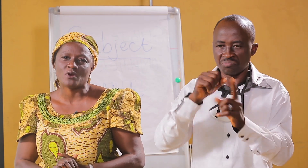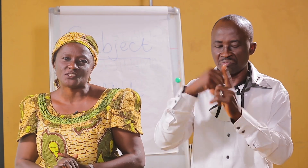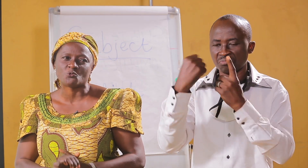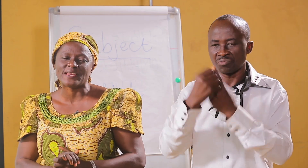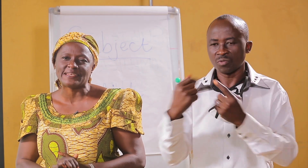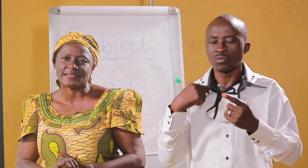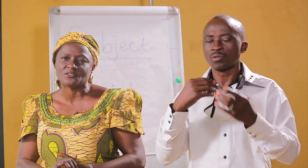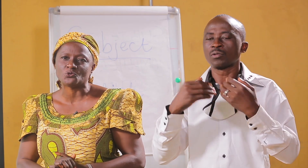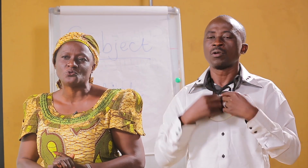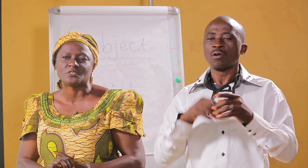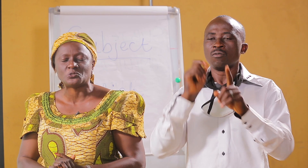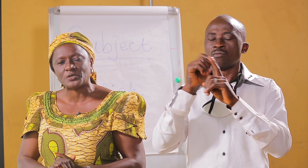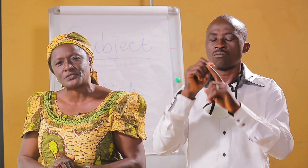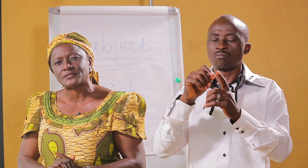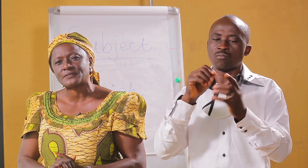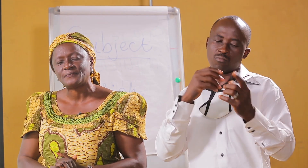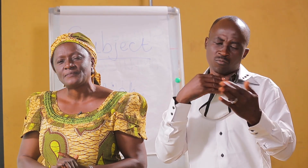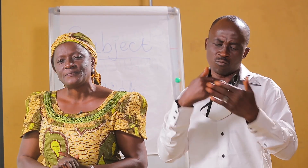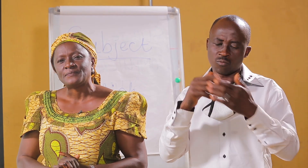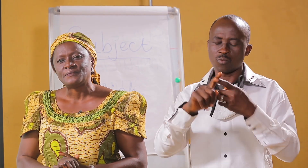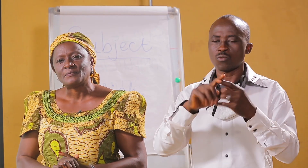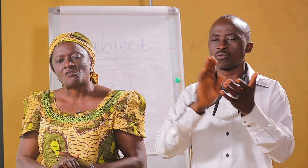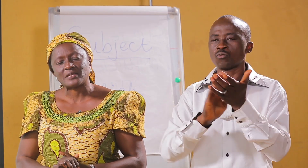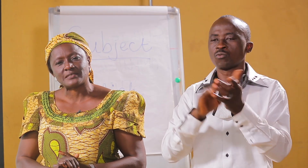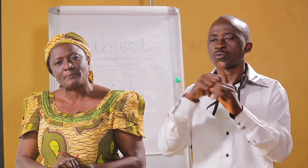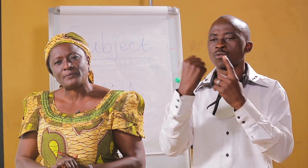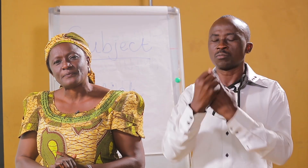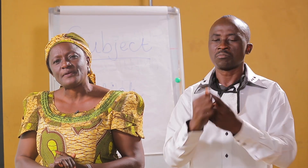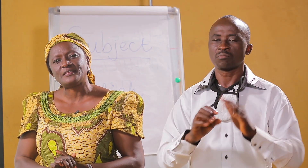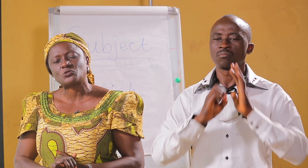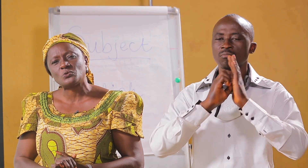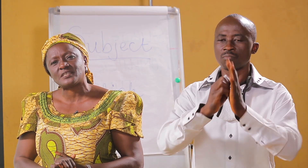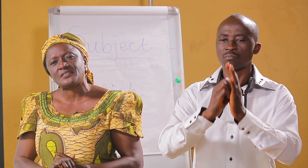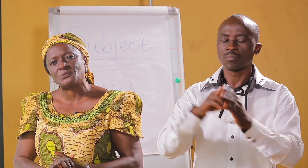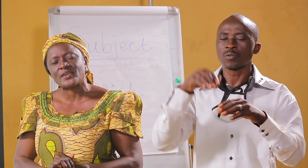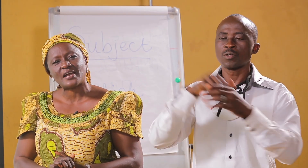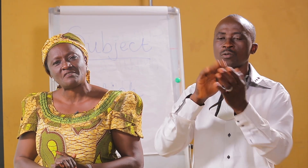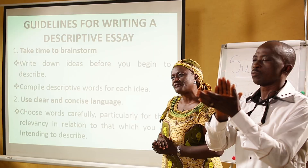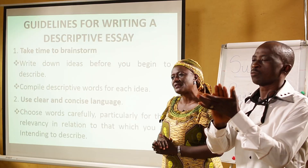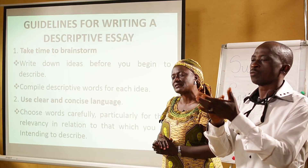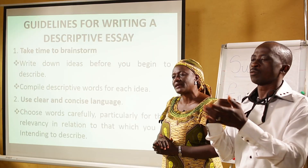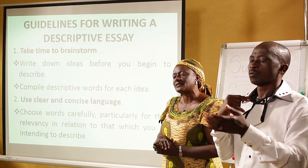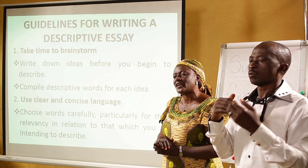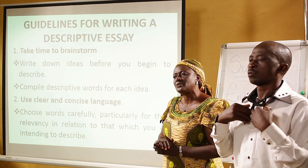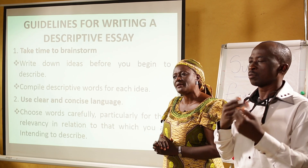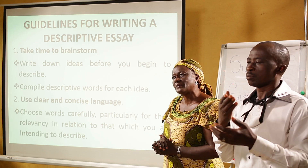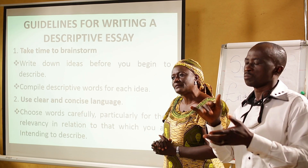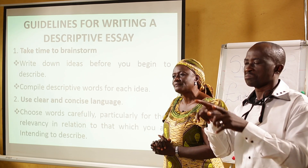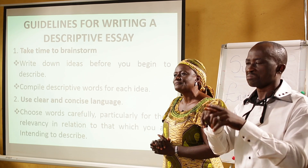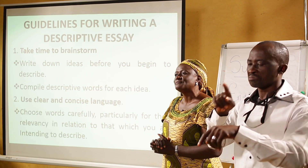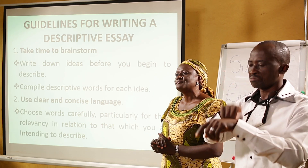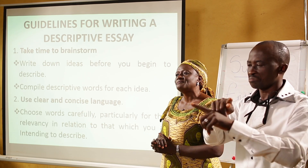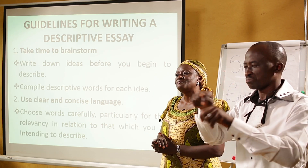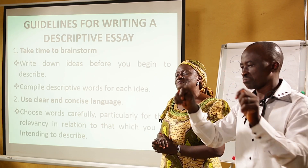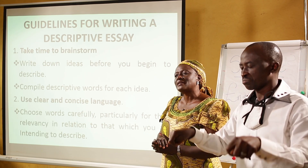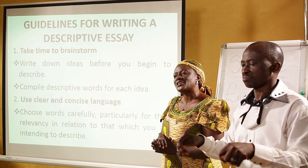have words related to school situations. For example, in the school setting, we have things like the